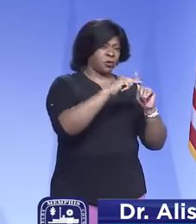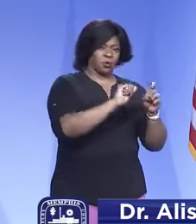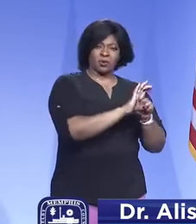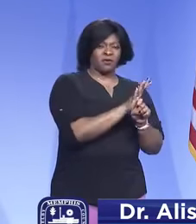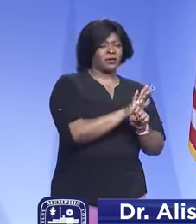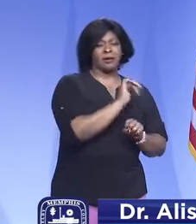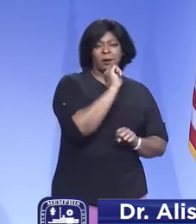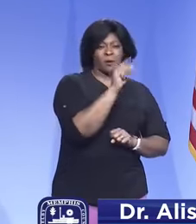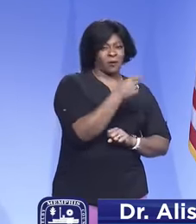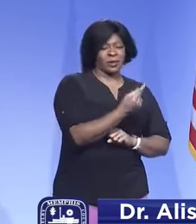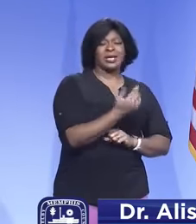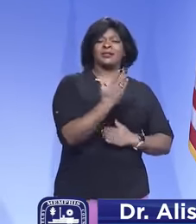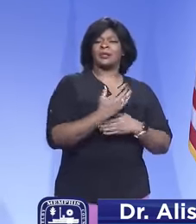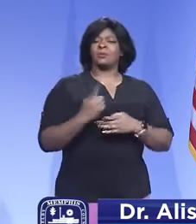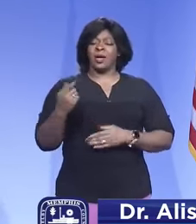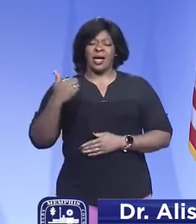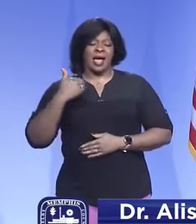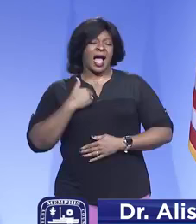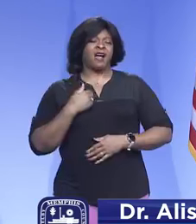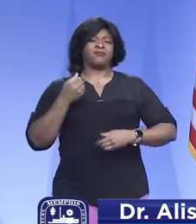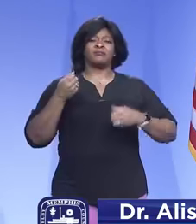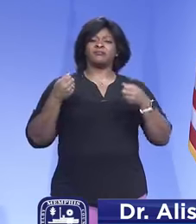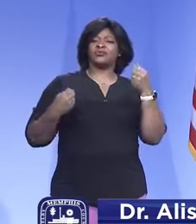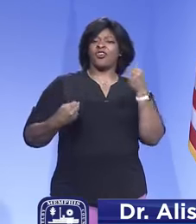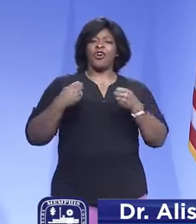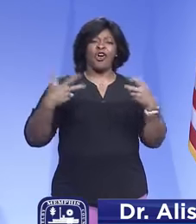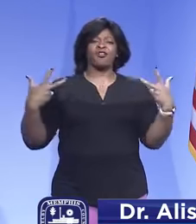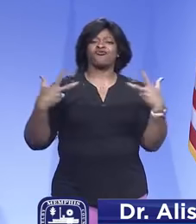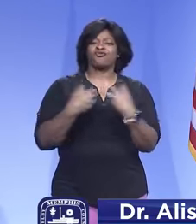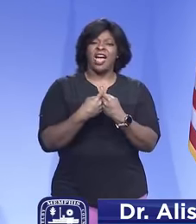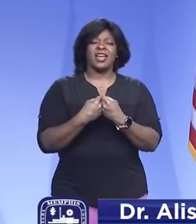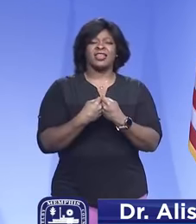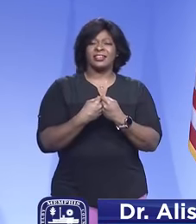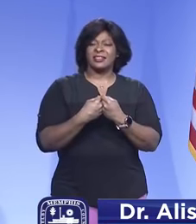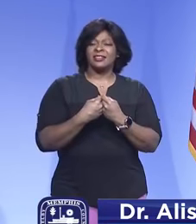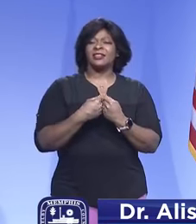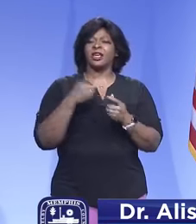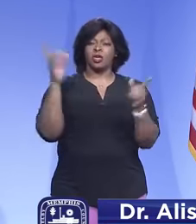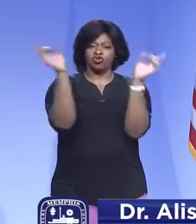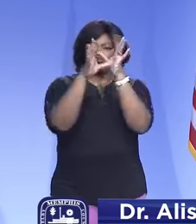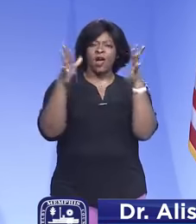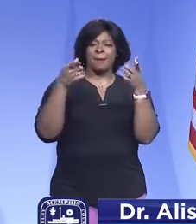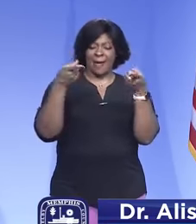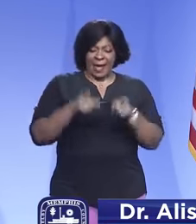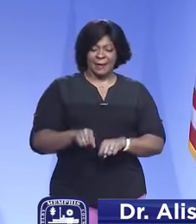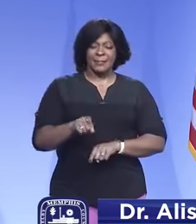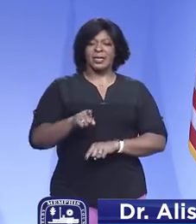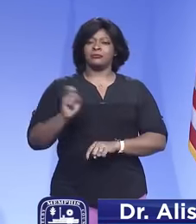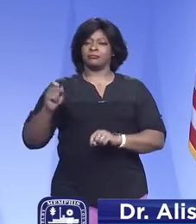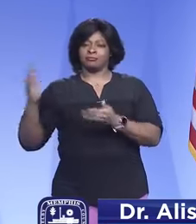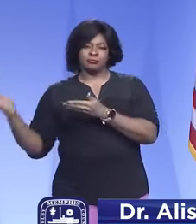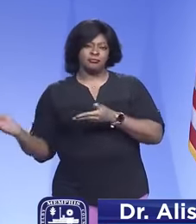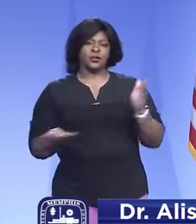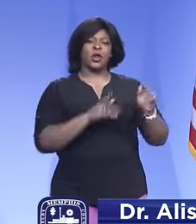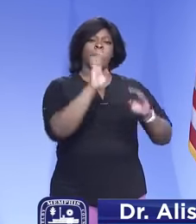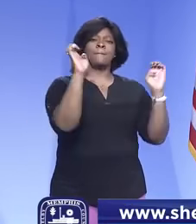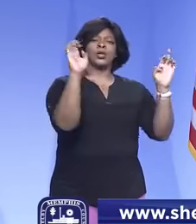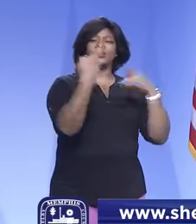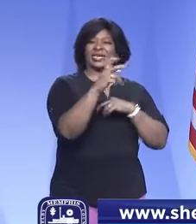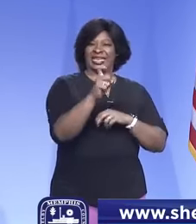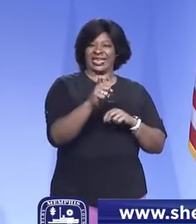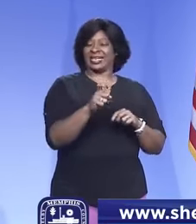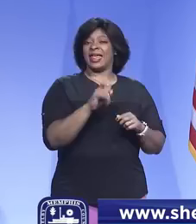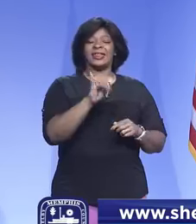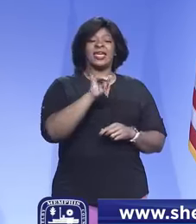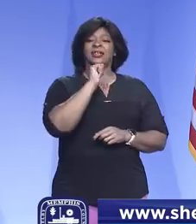COVID. If someone has a motor vehicle crash and has a trauma, they need to be able to get into the emergency room. So